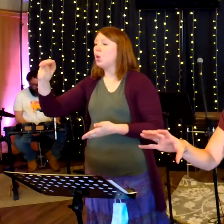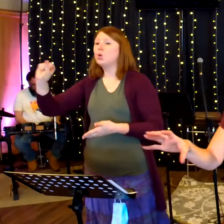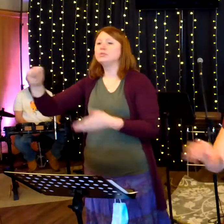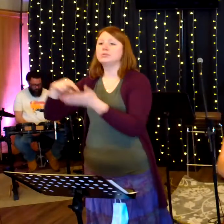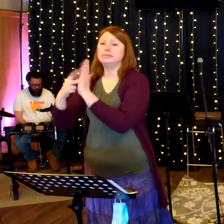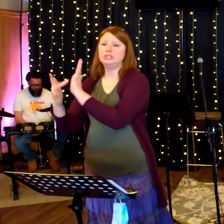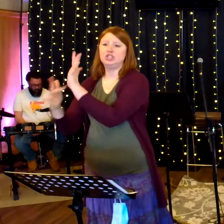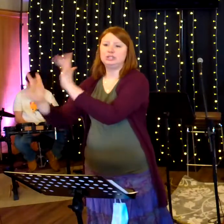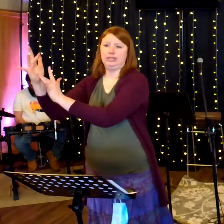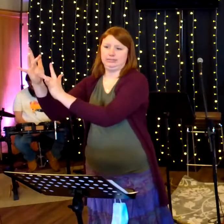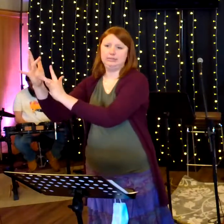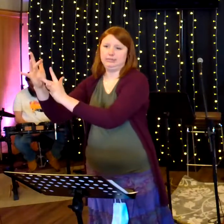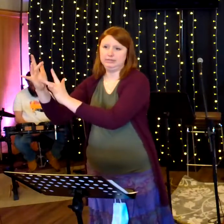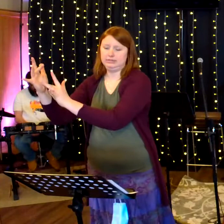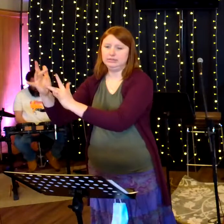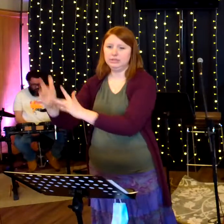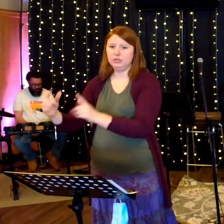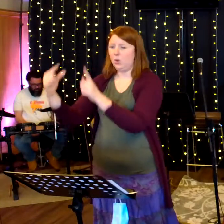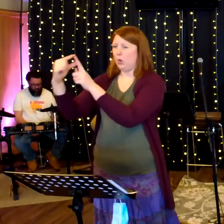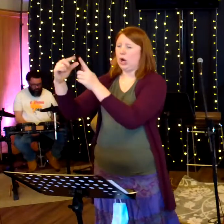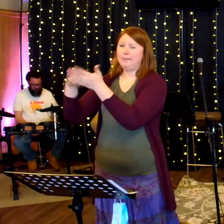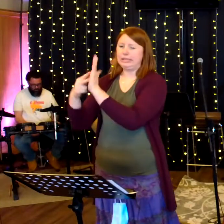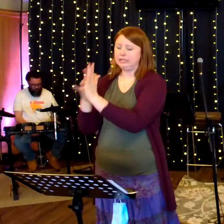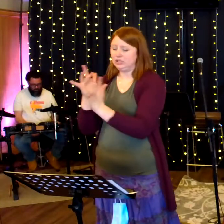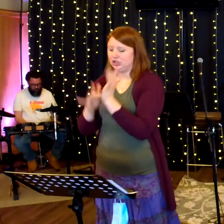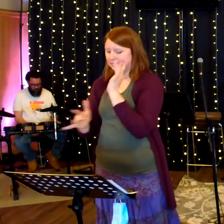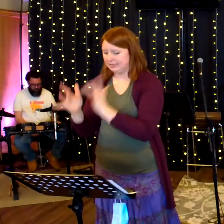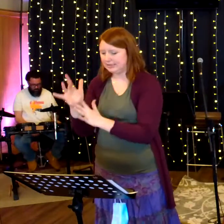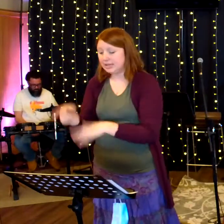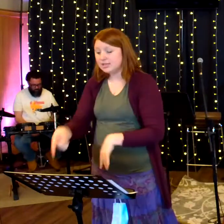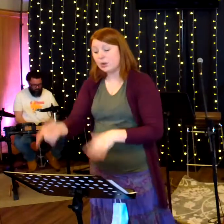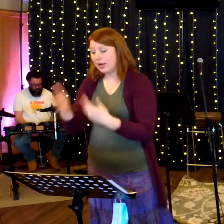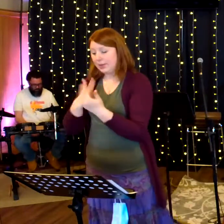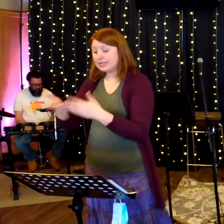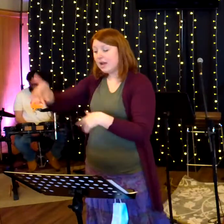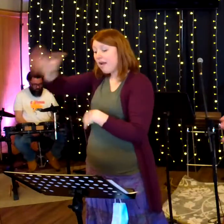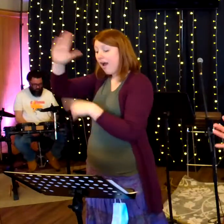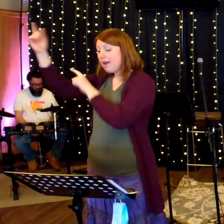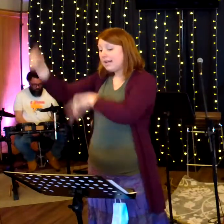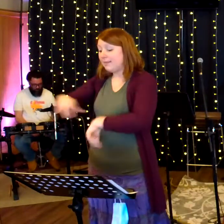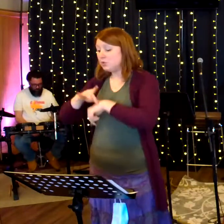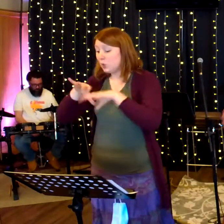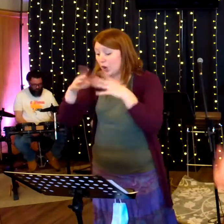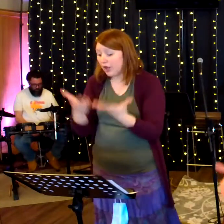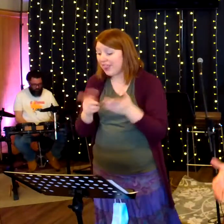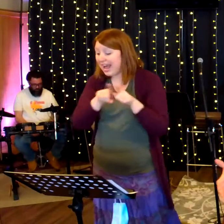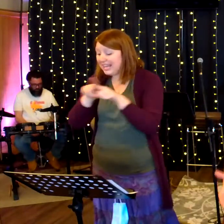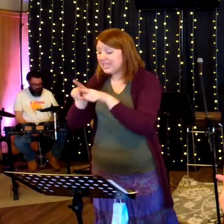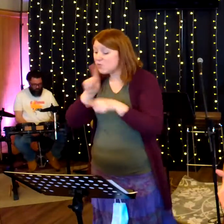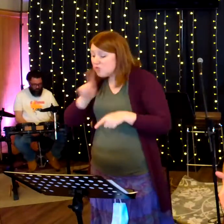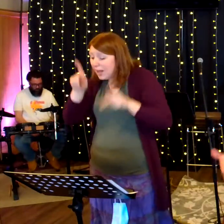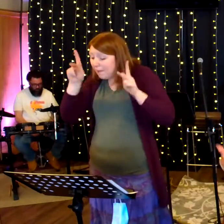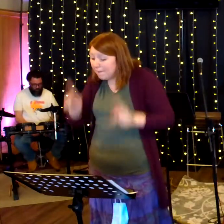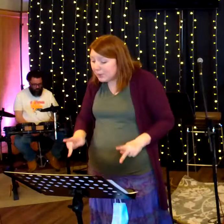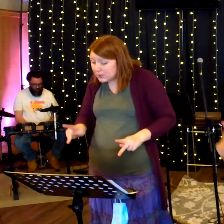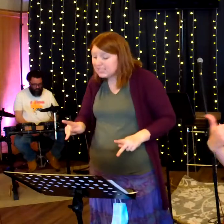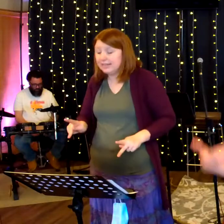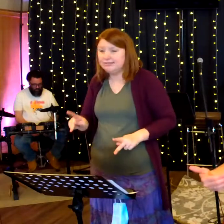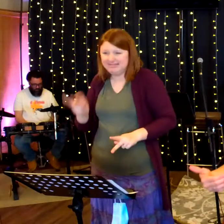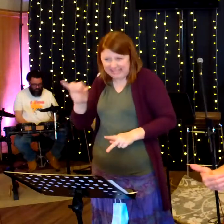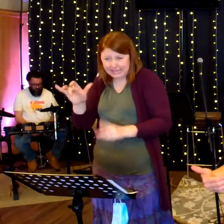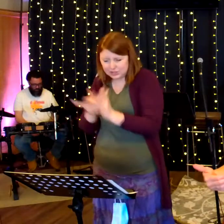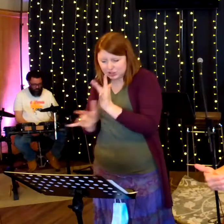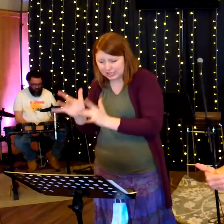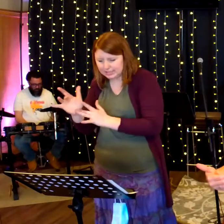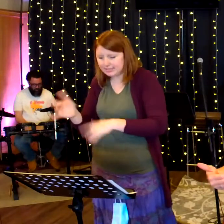God, and that's Jesus. So it says, the word became flesh. That's Jesus. And he dwelt among us, and we have seen